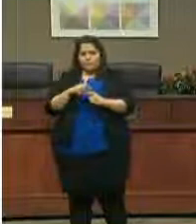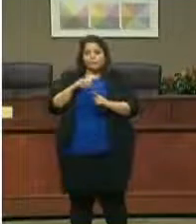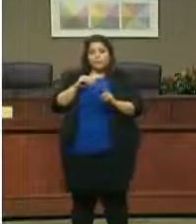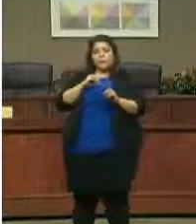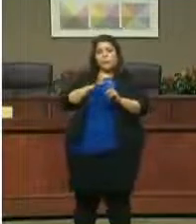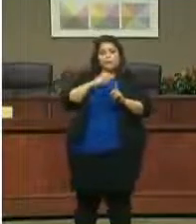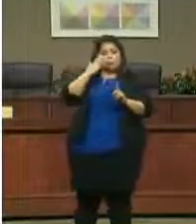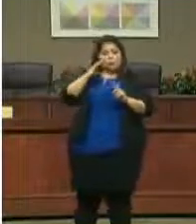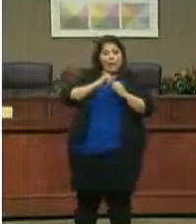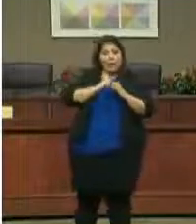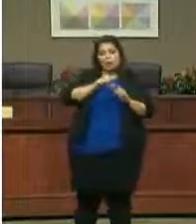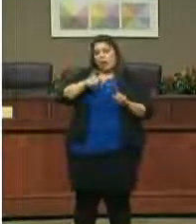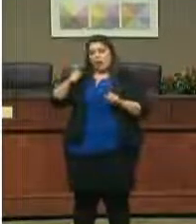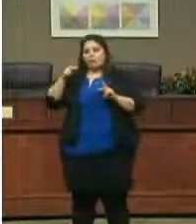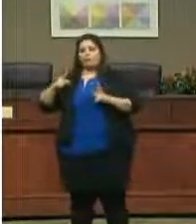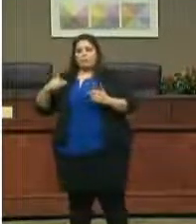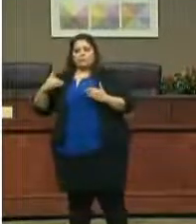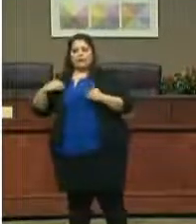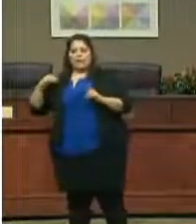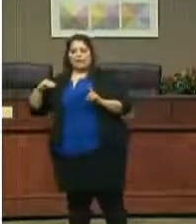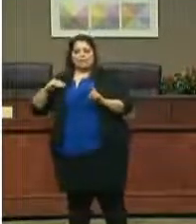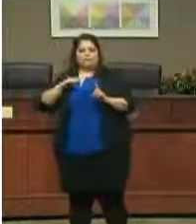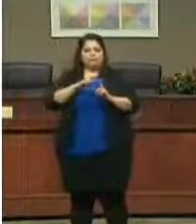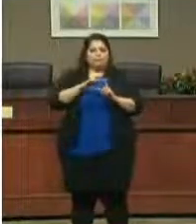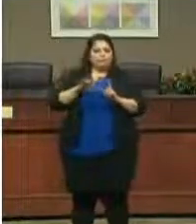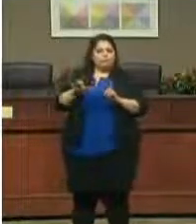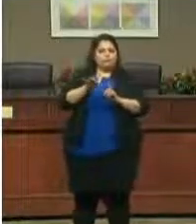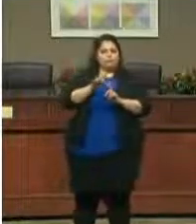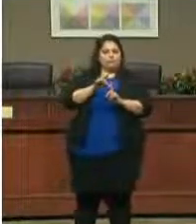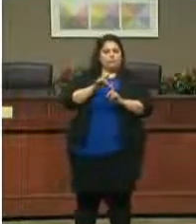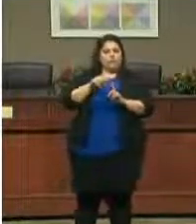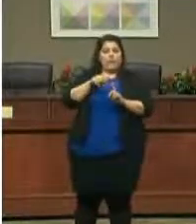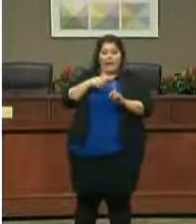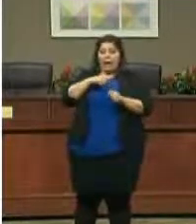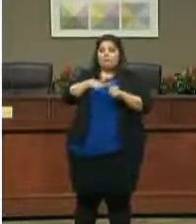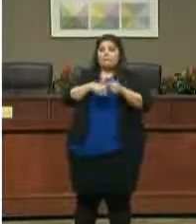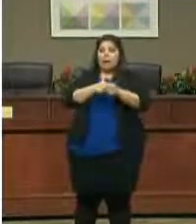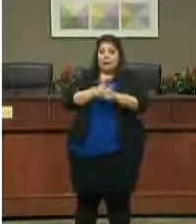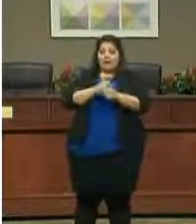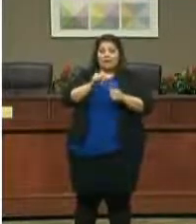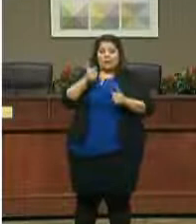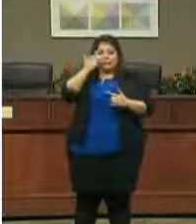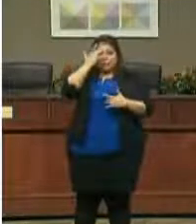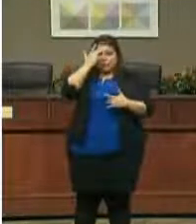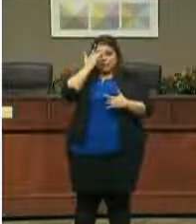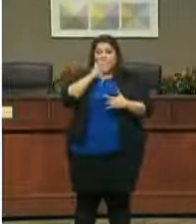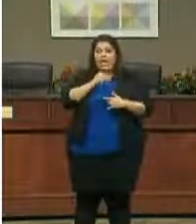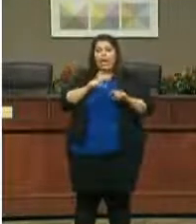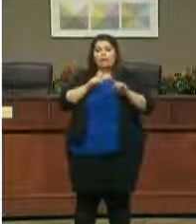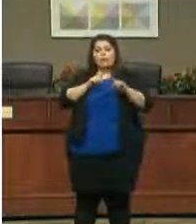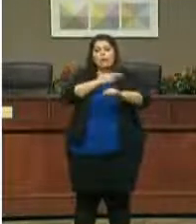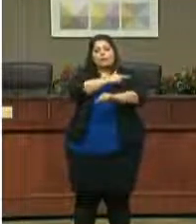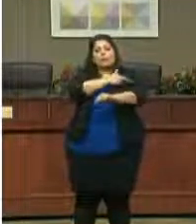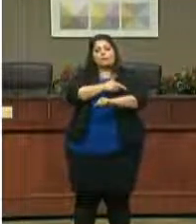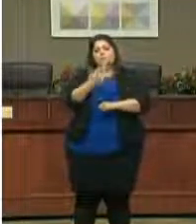person. He had conditions and was hospitalized for 13 days.